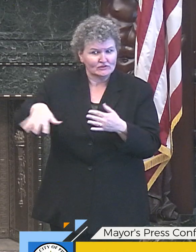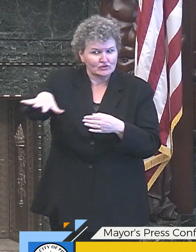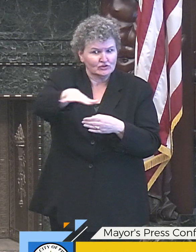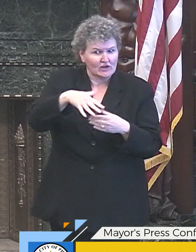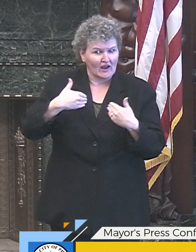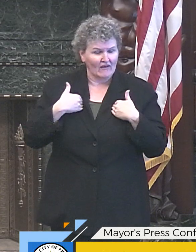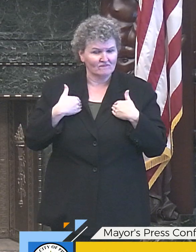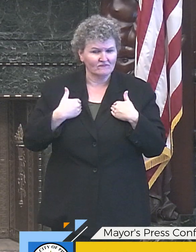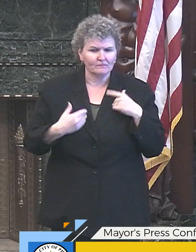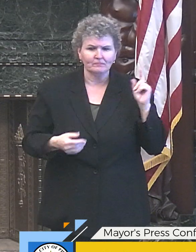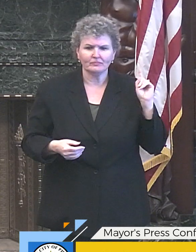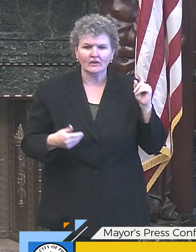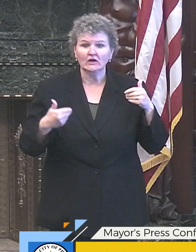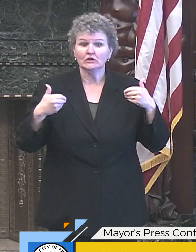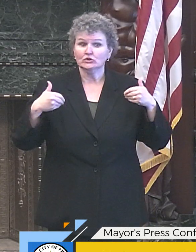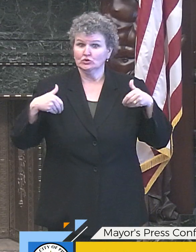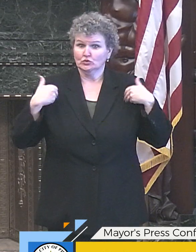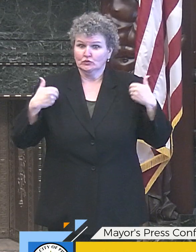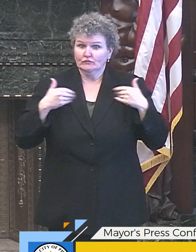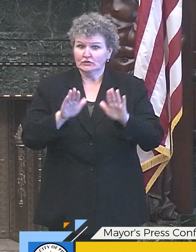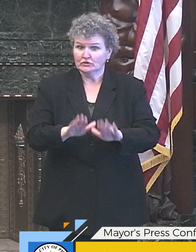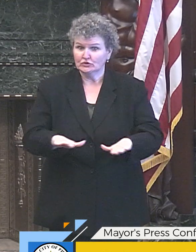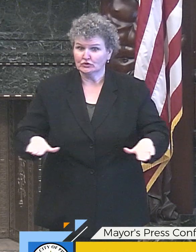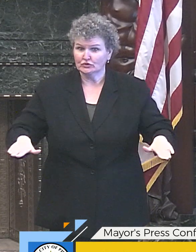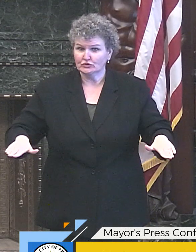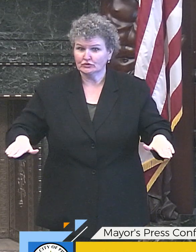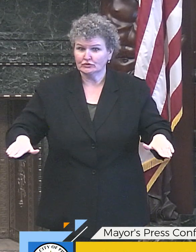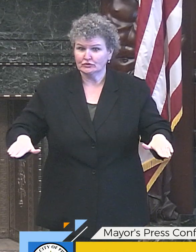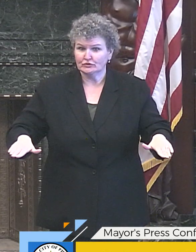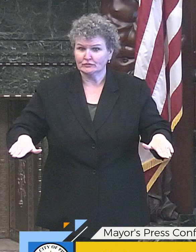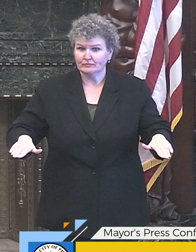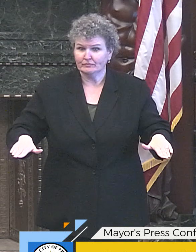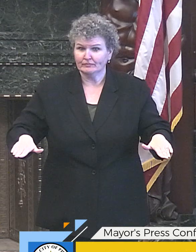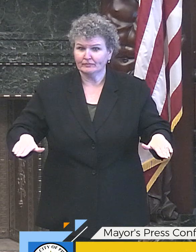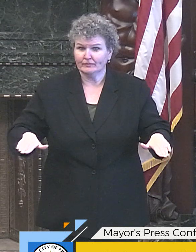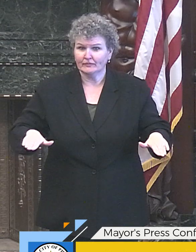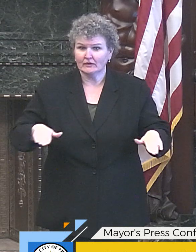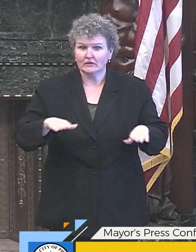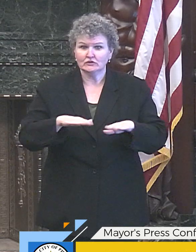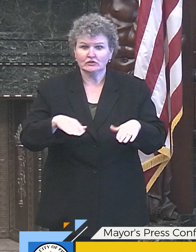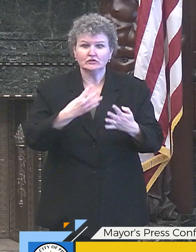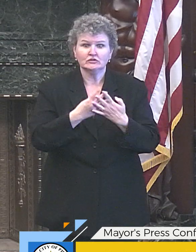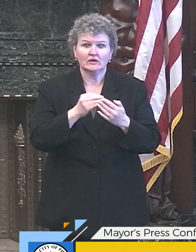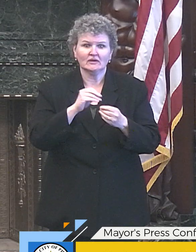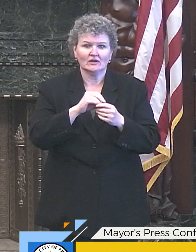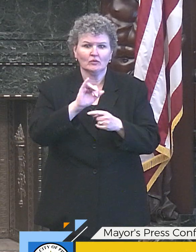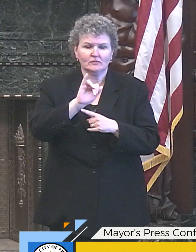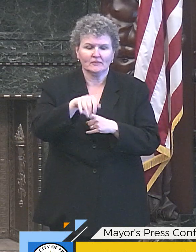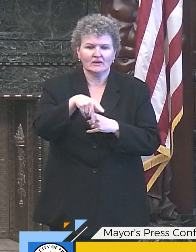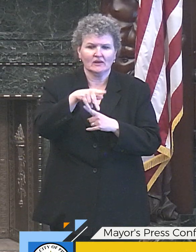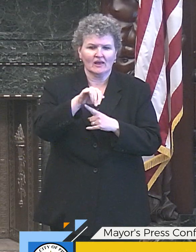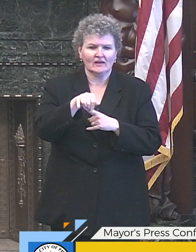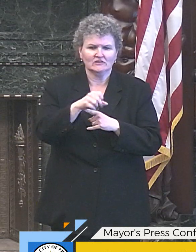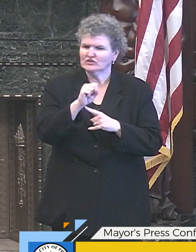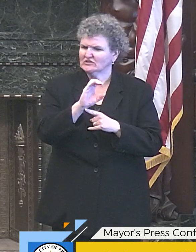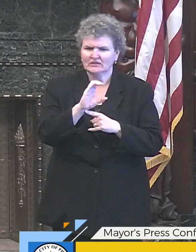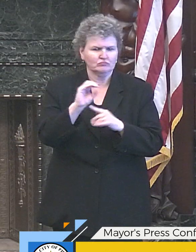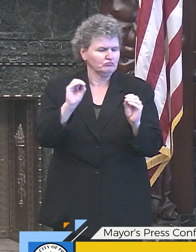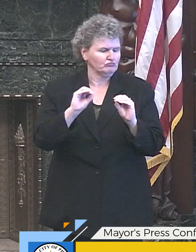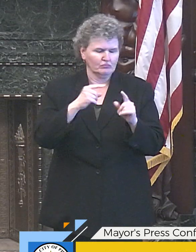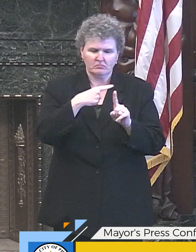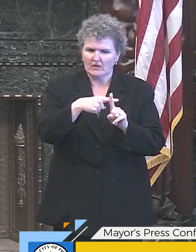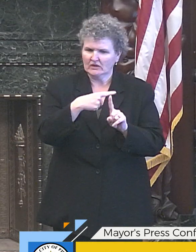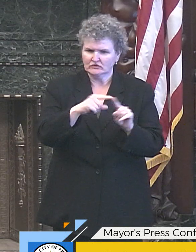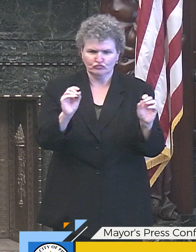of anyone in detention at PGJSC, and we're not confirming staff that have been